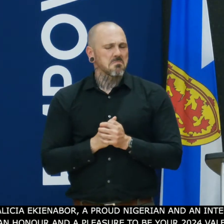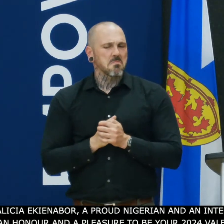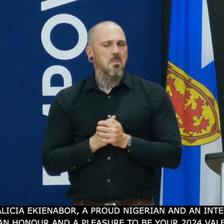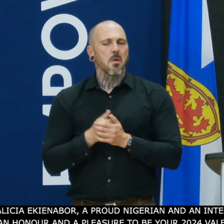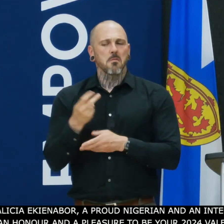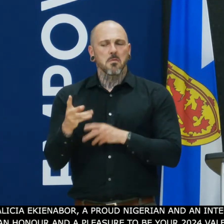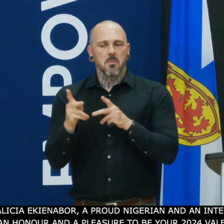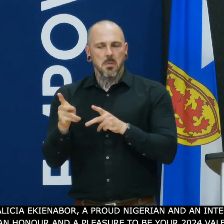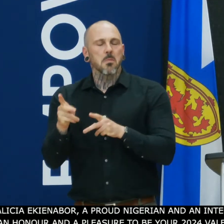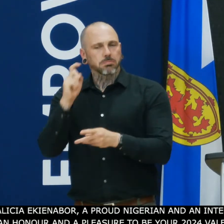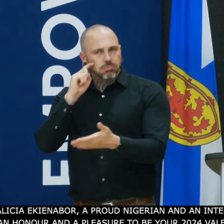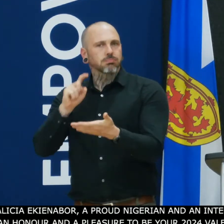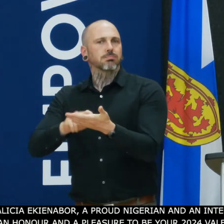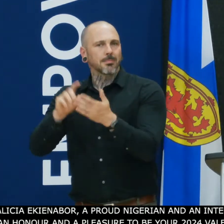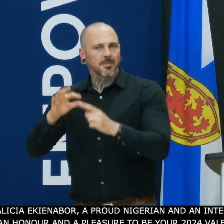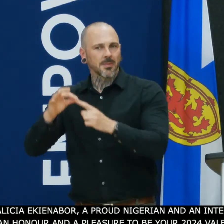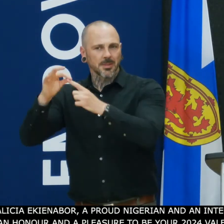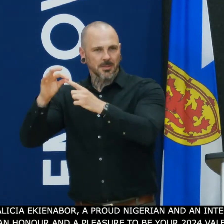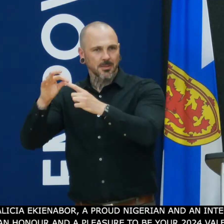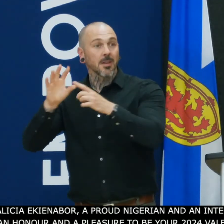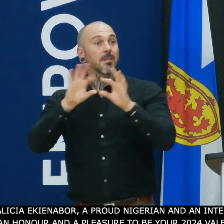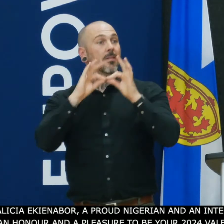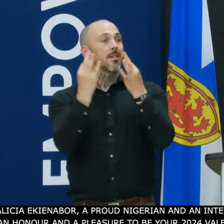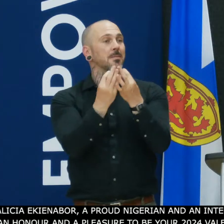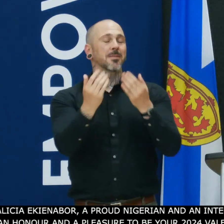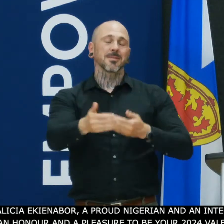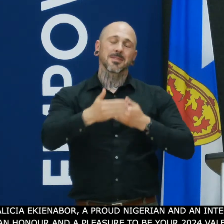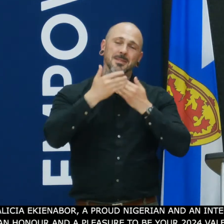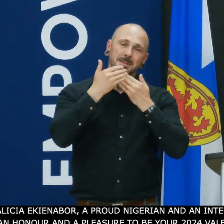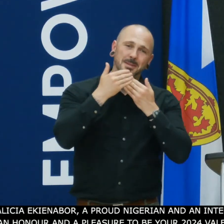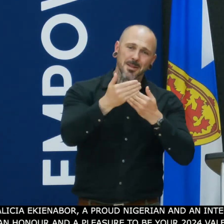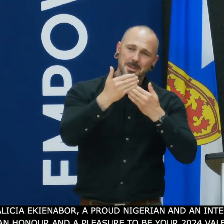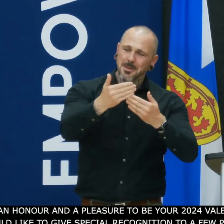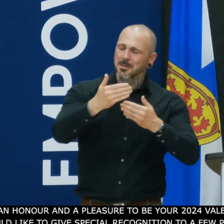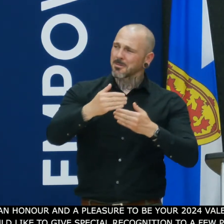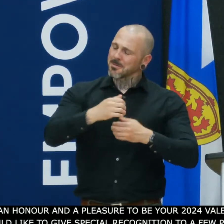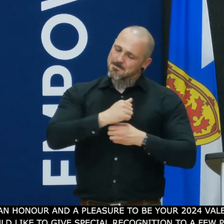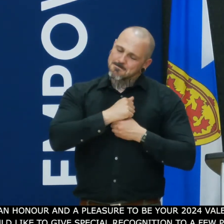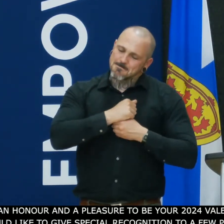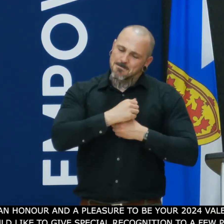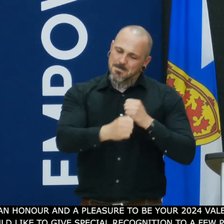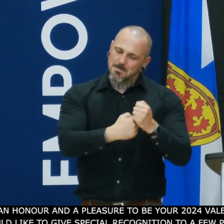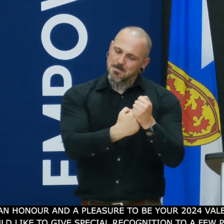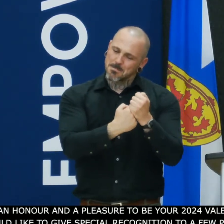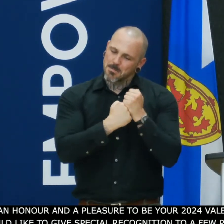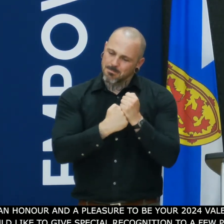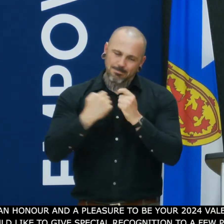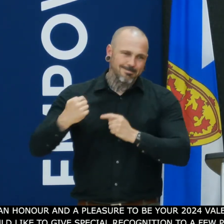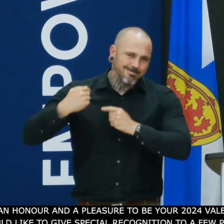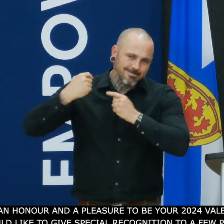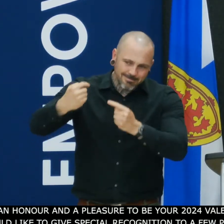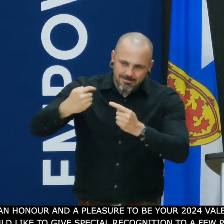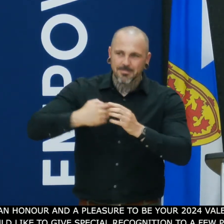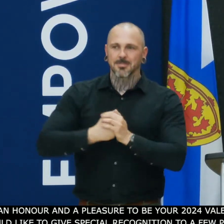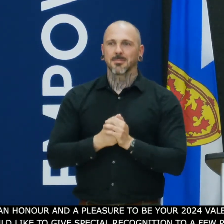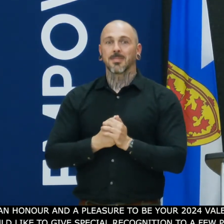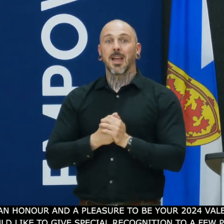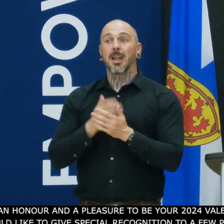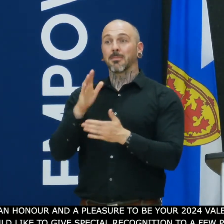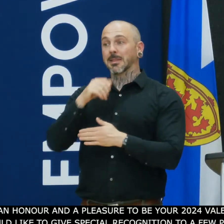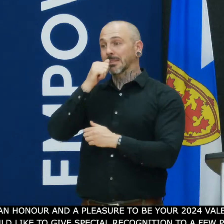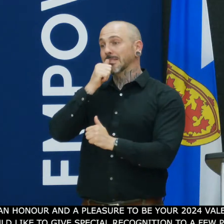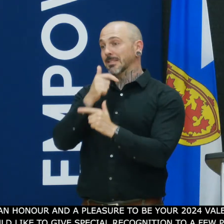in my life. To my family, I say thank you for your unwavering love and support, and a special thank you to my elder